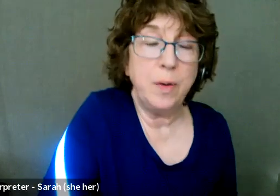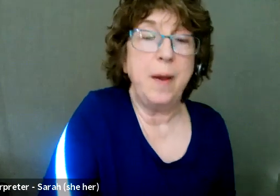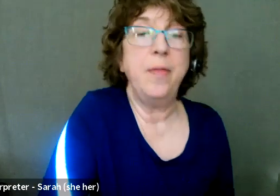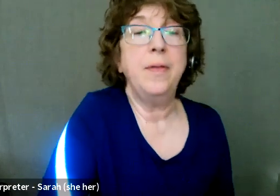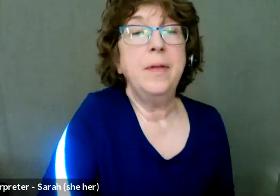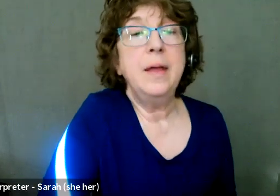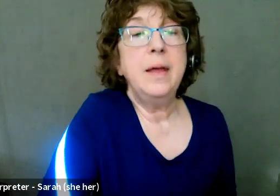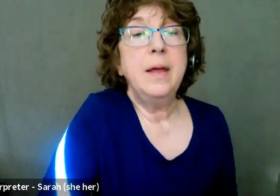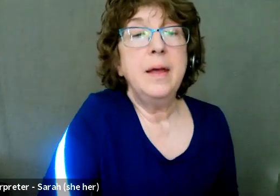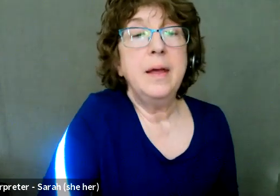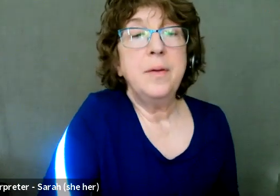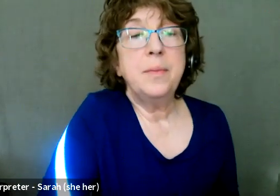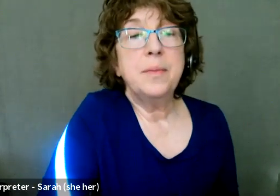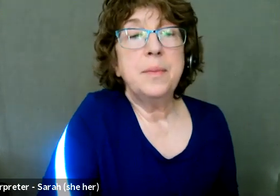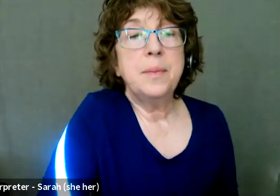of course, with Black History Month.